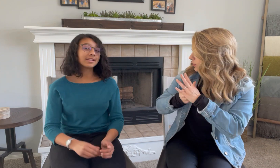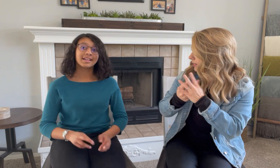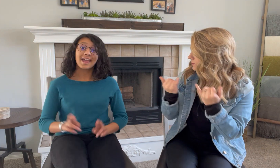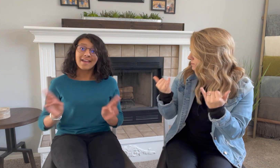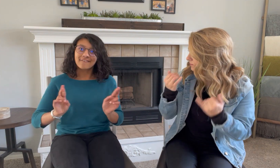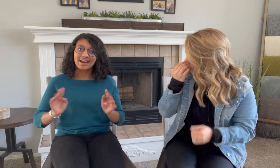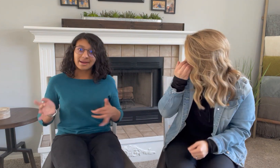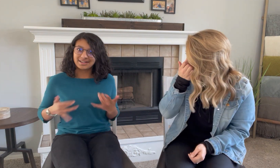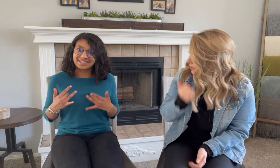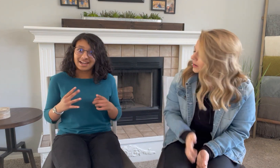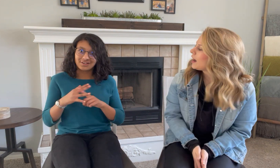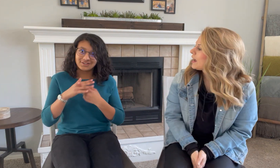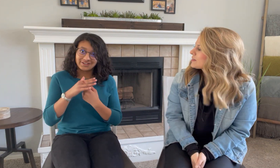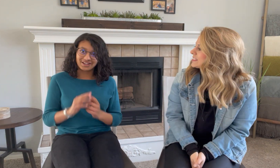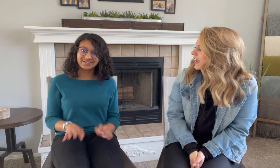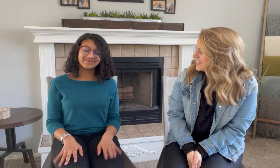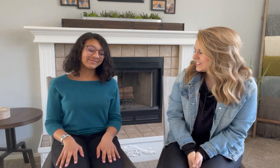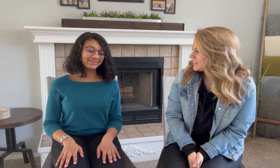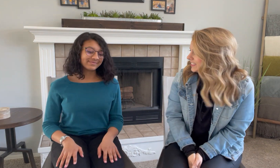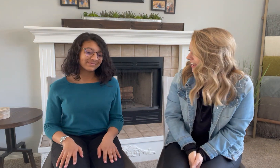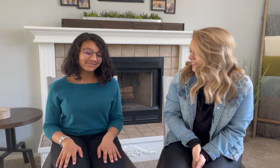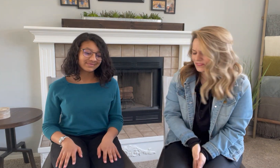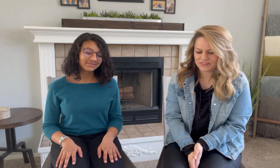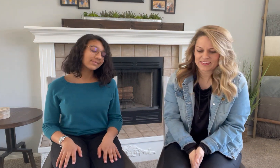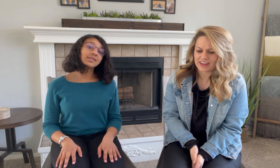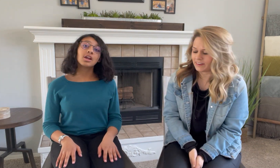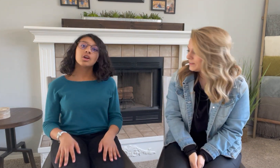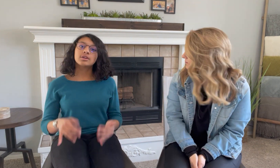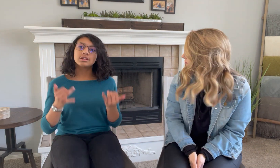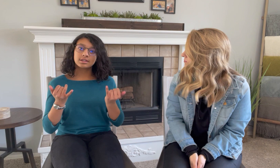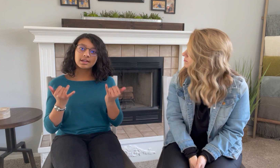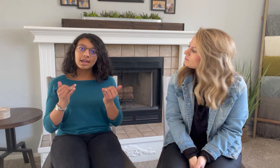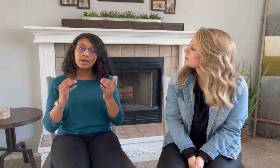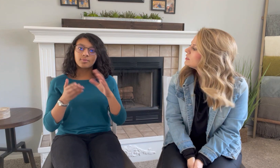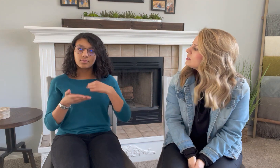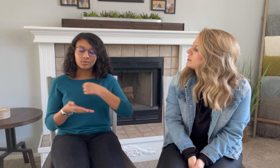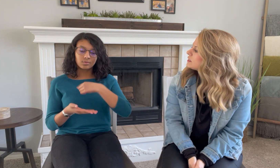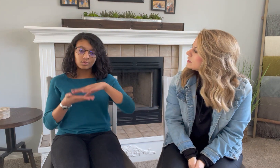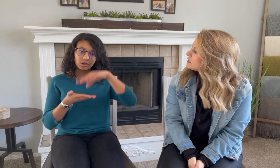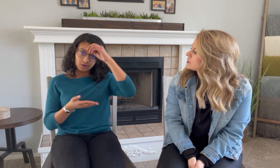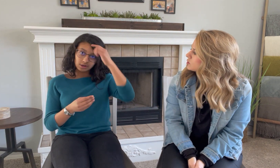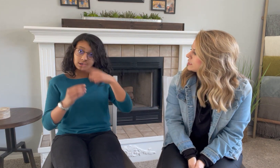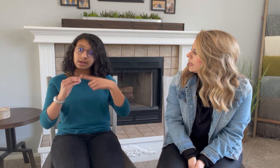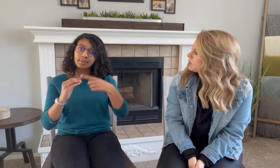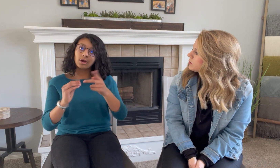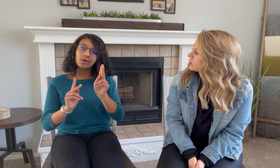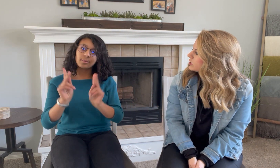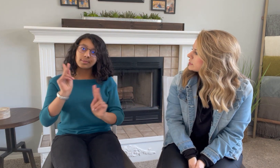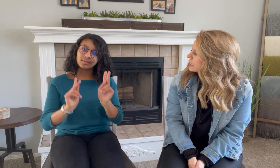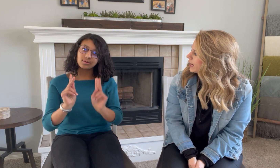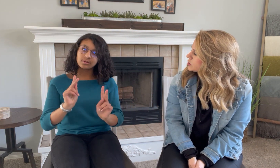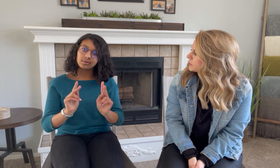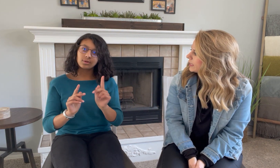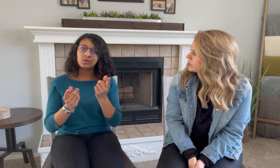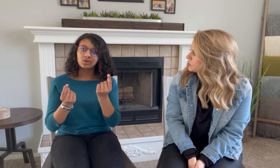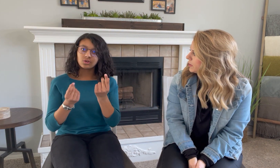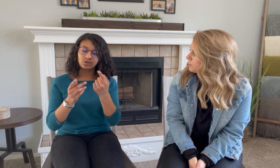started? I'm excited to start today. All right. So today we will learn signs related to